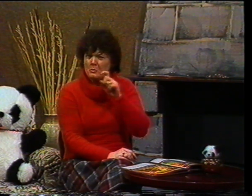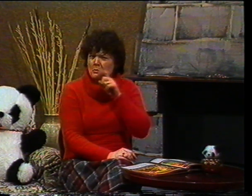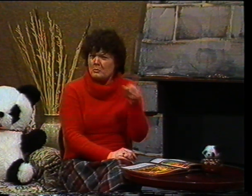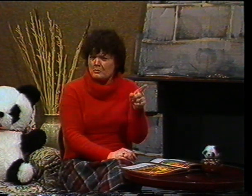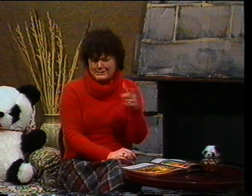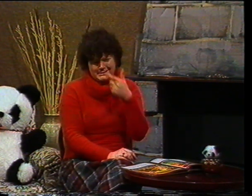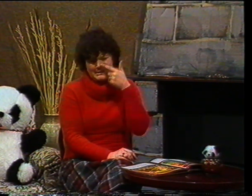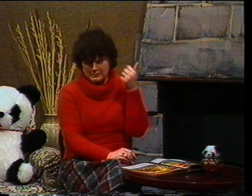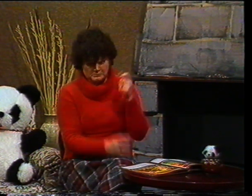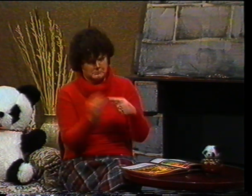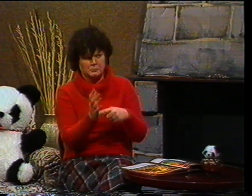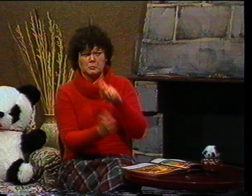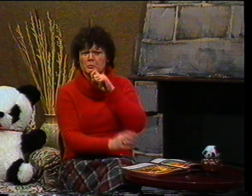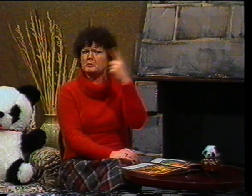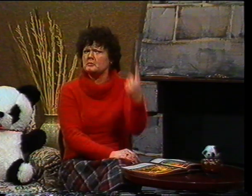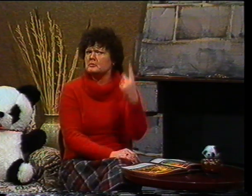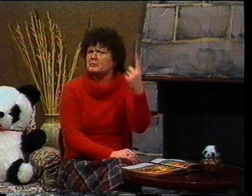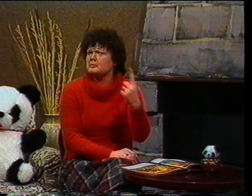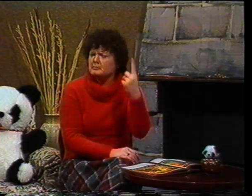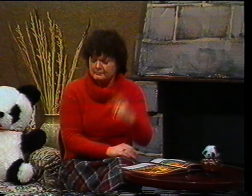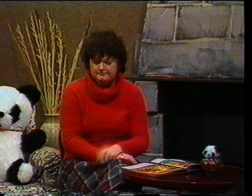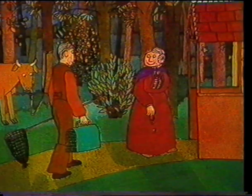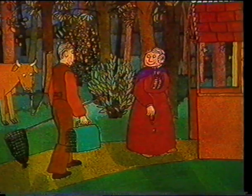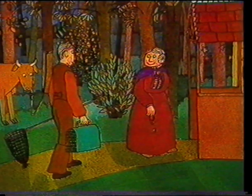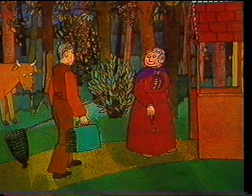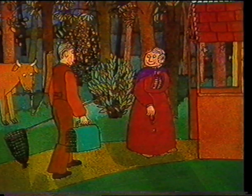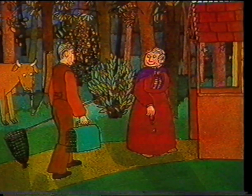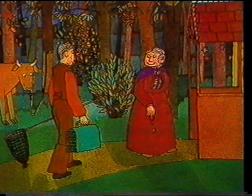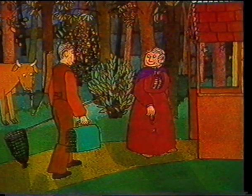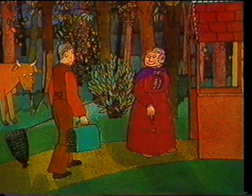Who was the man? He looked nice, but who was he?